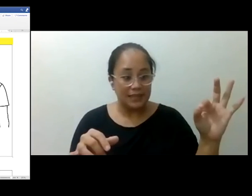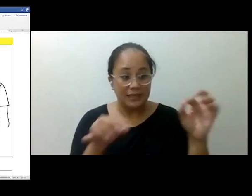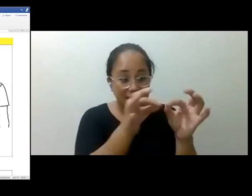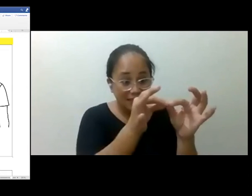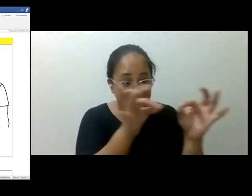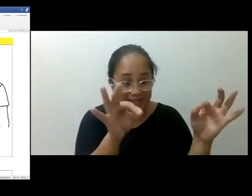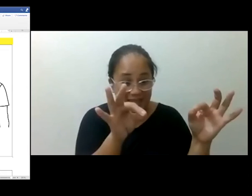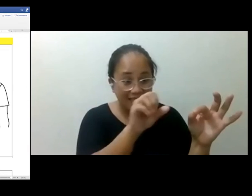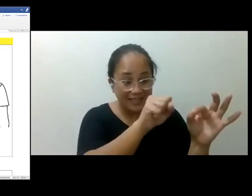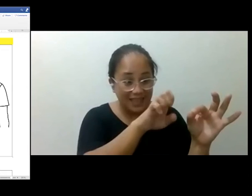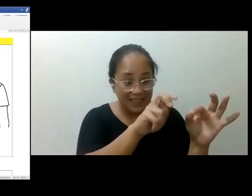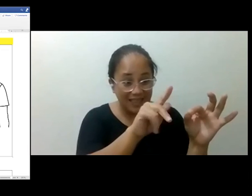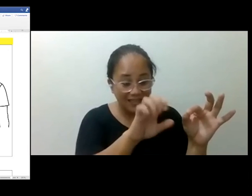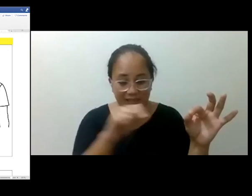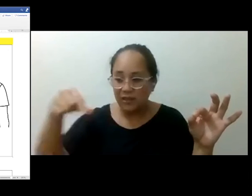line.